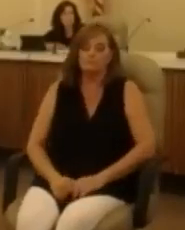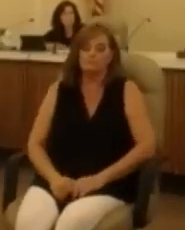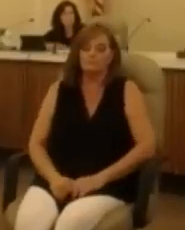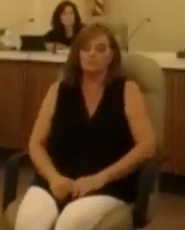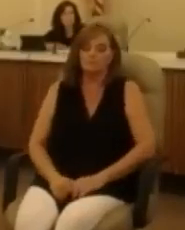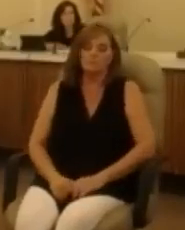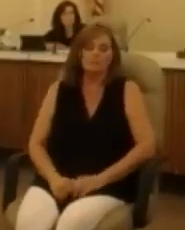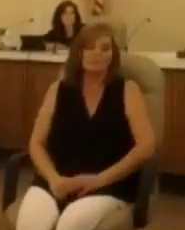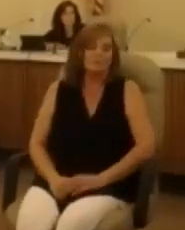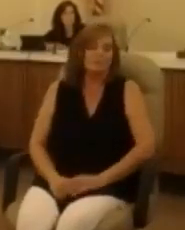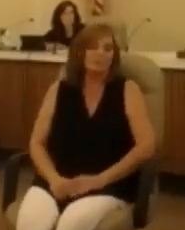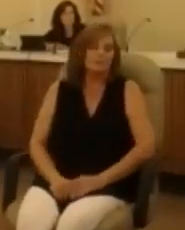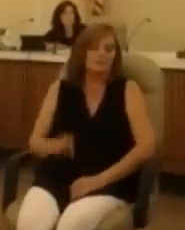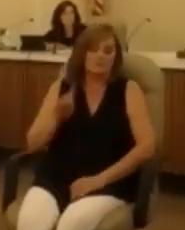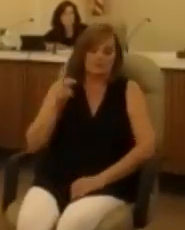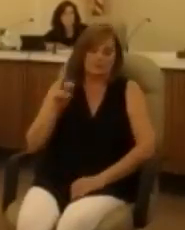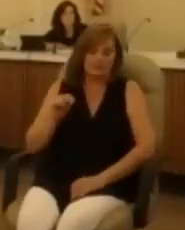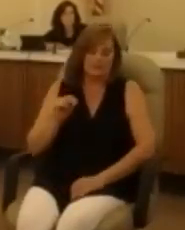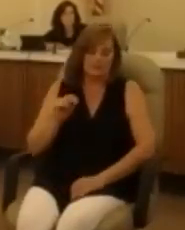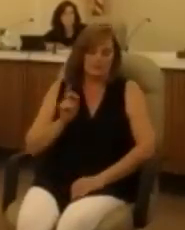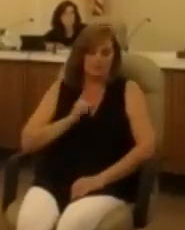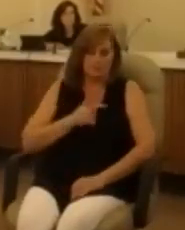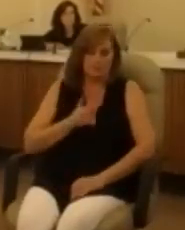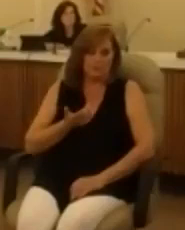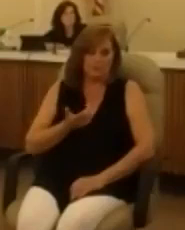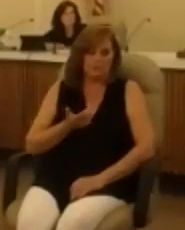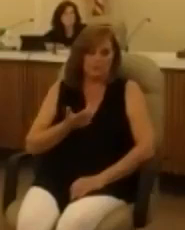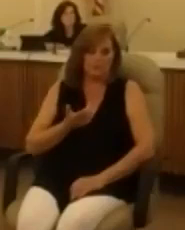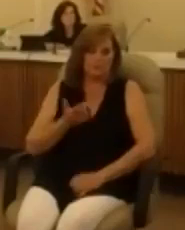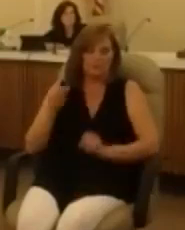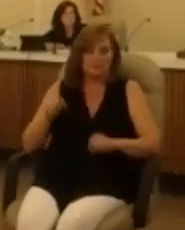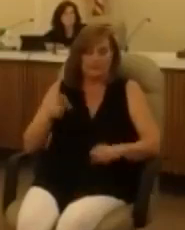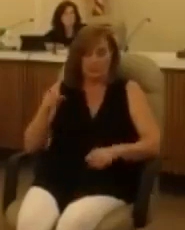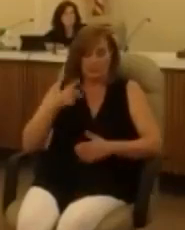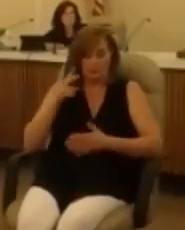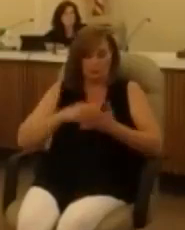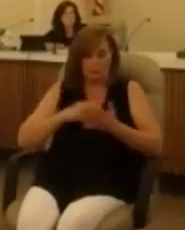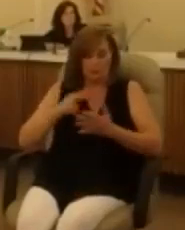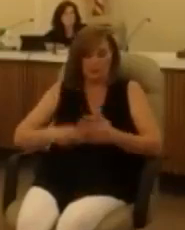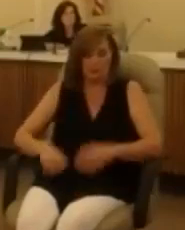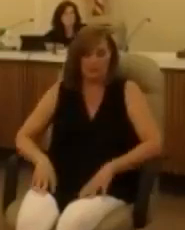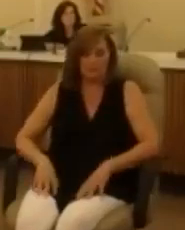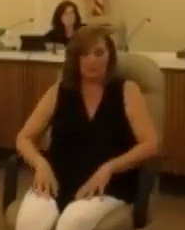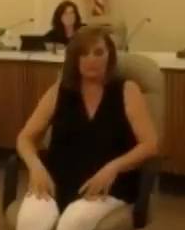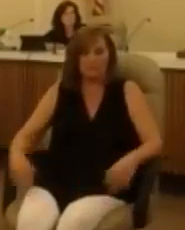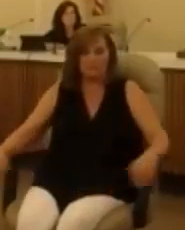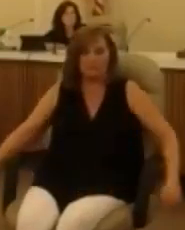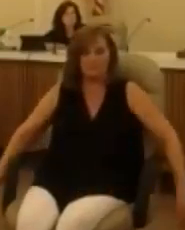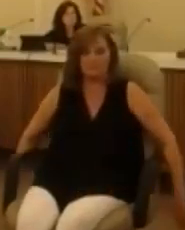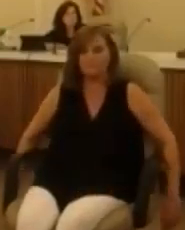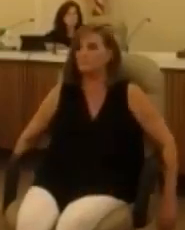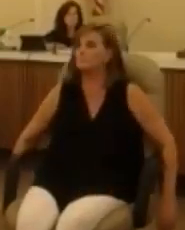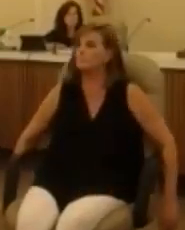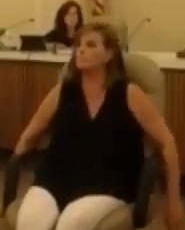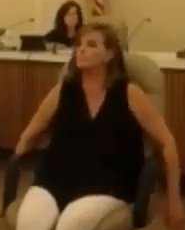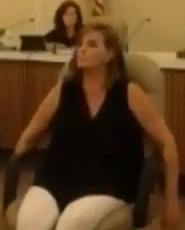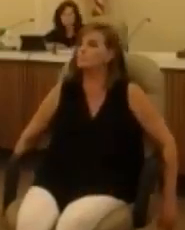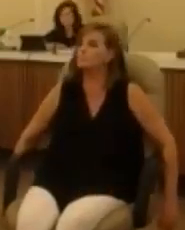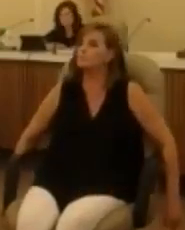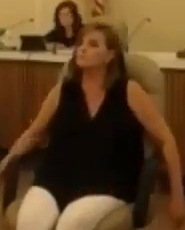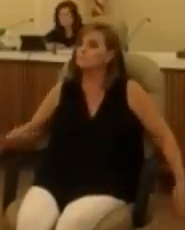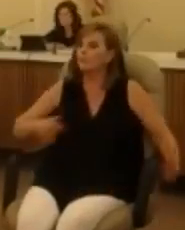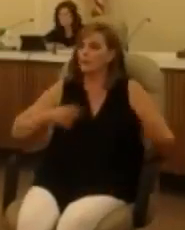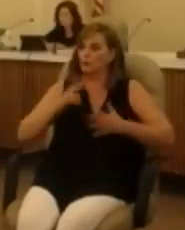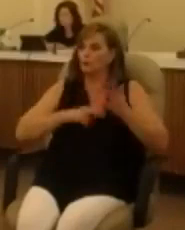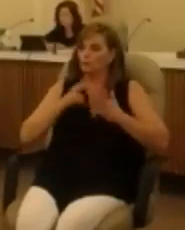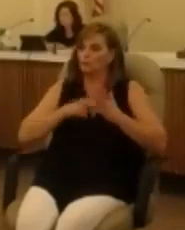Don, do we want to, could you read the amendment and I'll make a motion that we